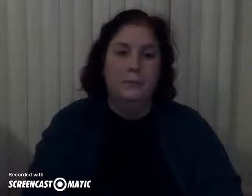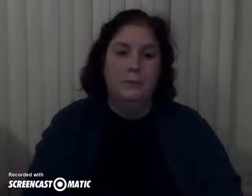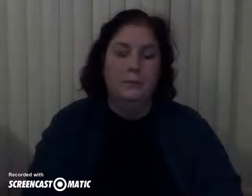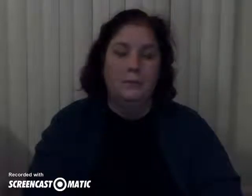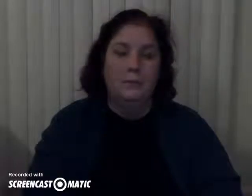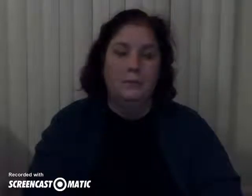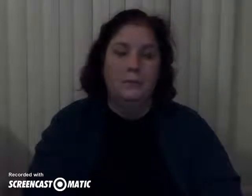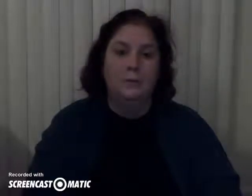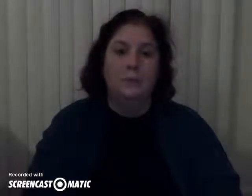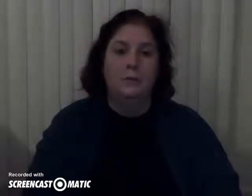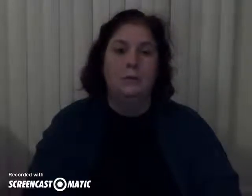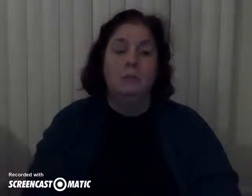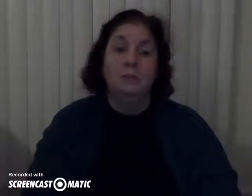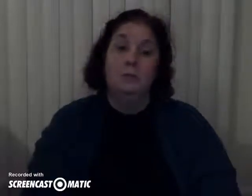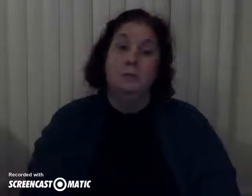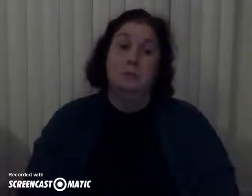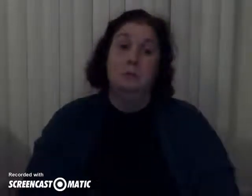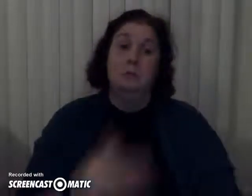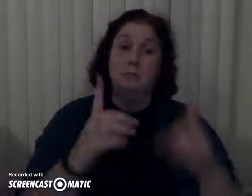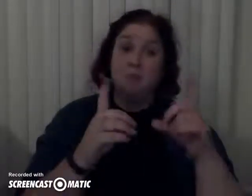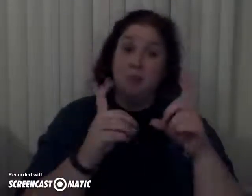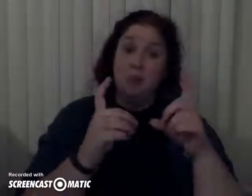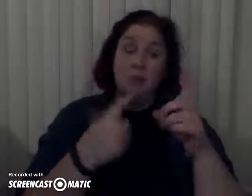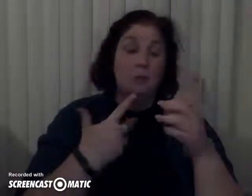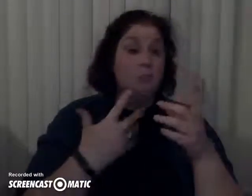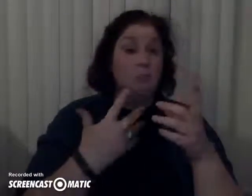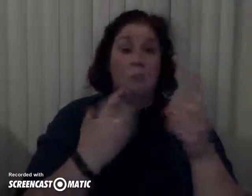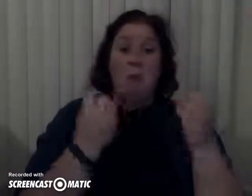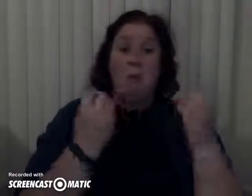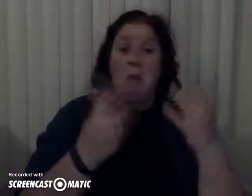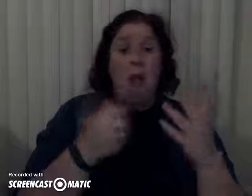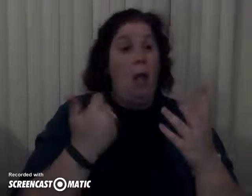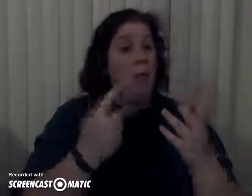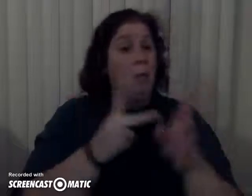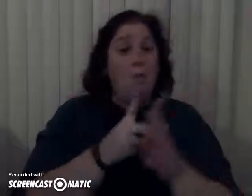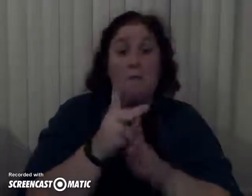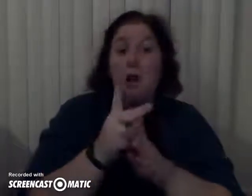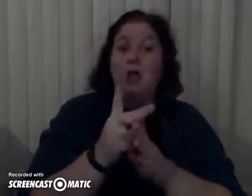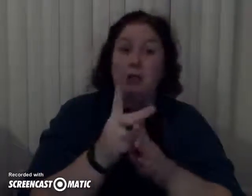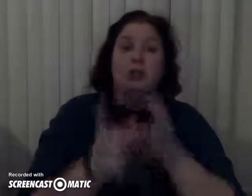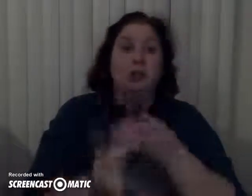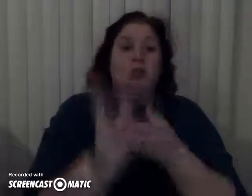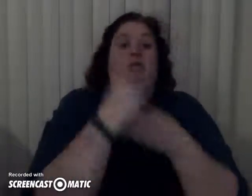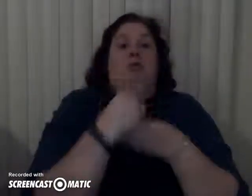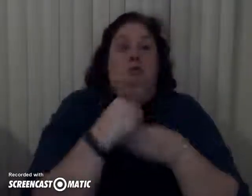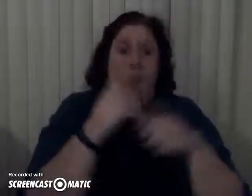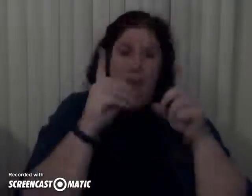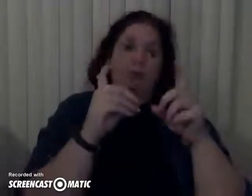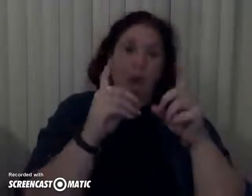I think the thing about photography is lots of other professions can really use it. So for example, if you were